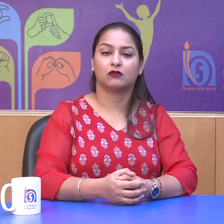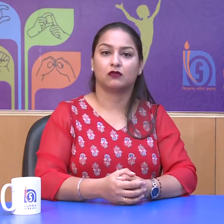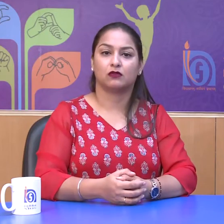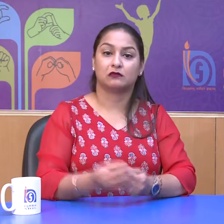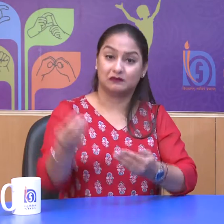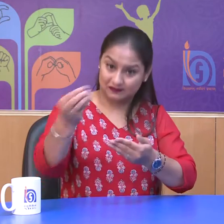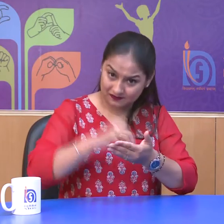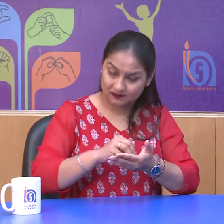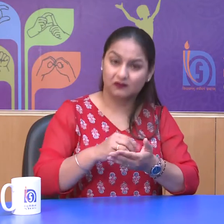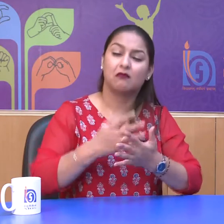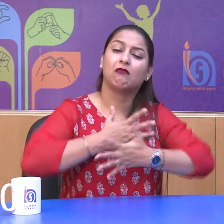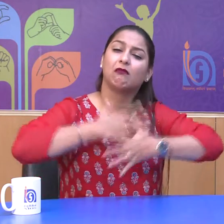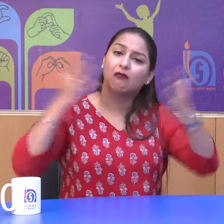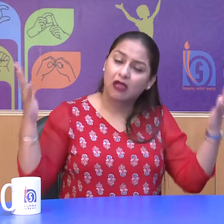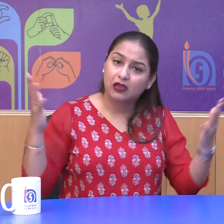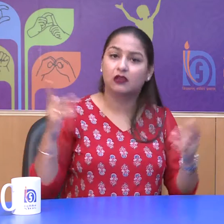evolved many life prolonging